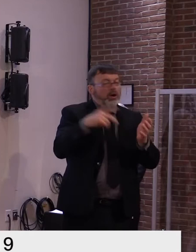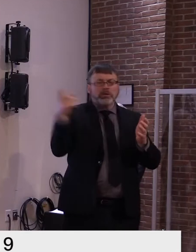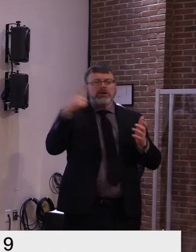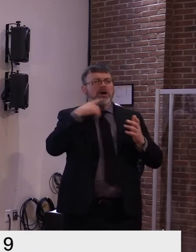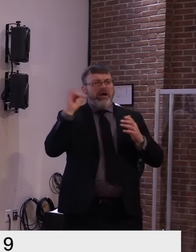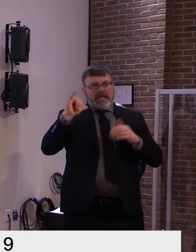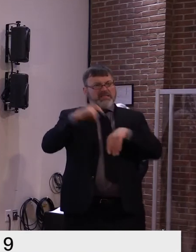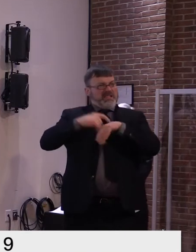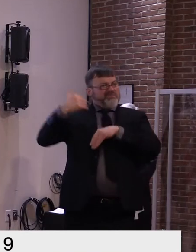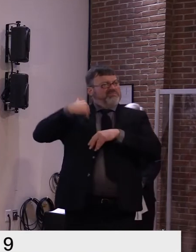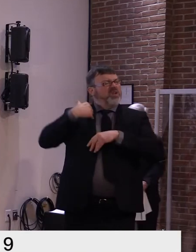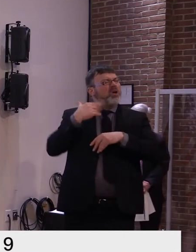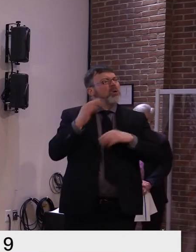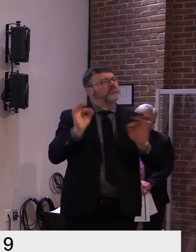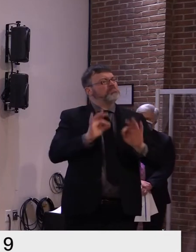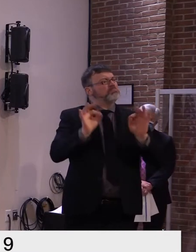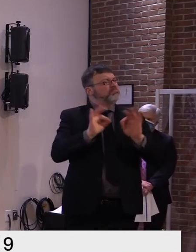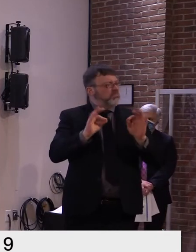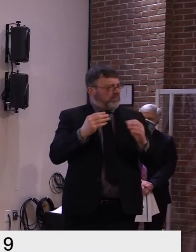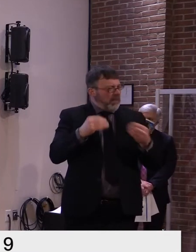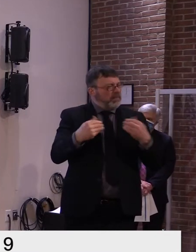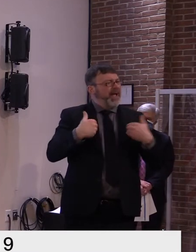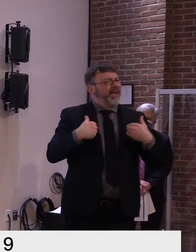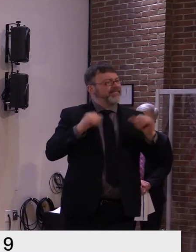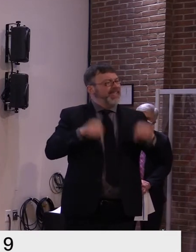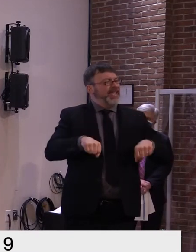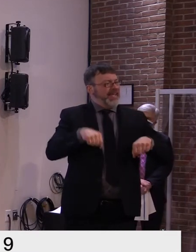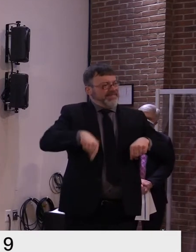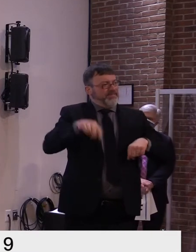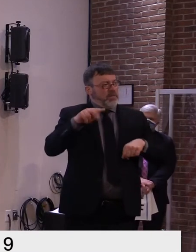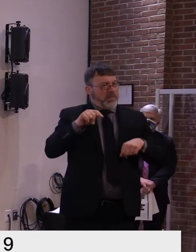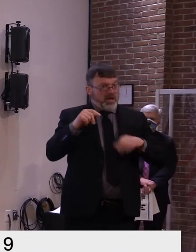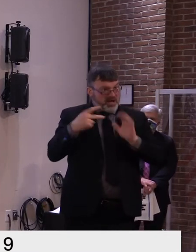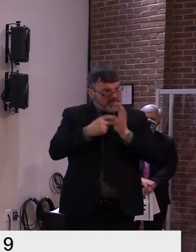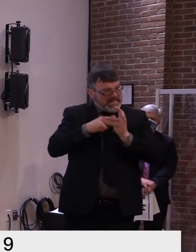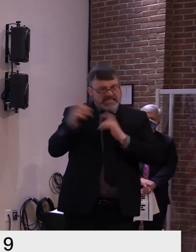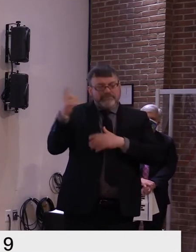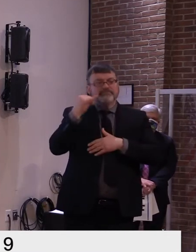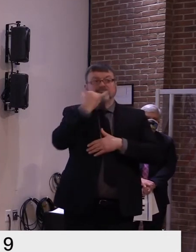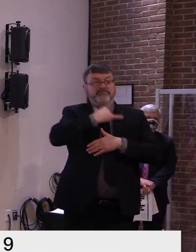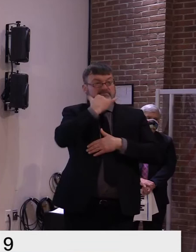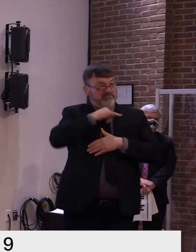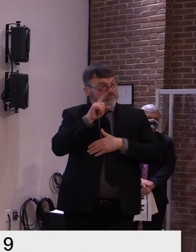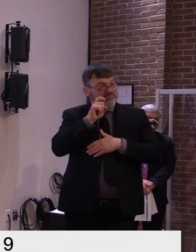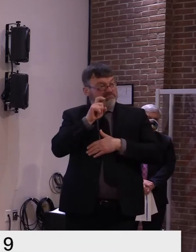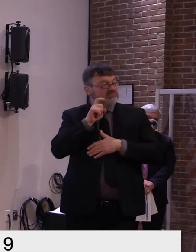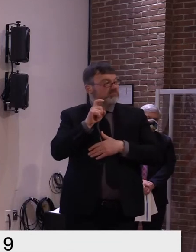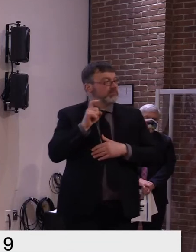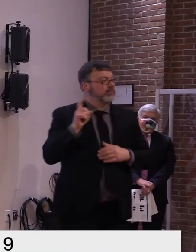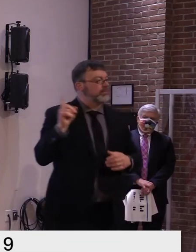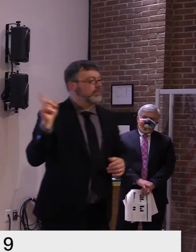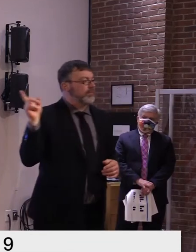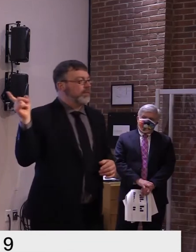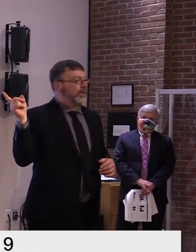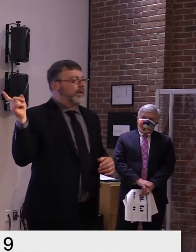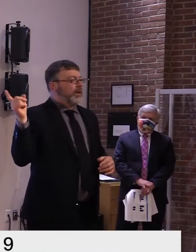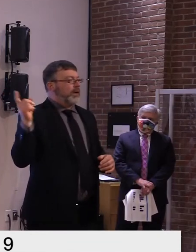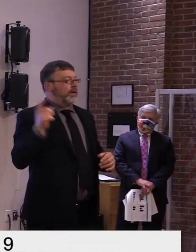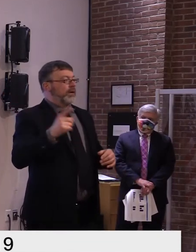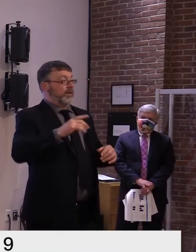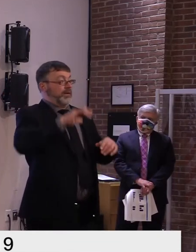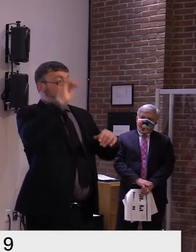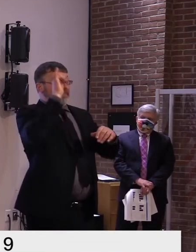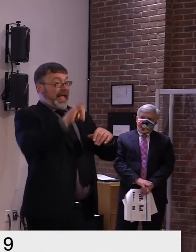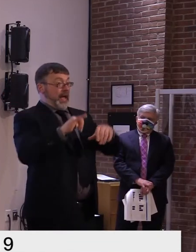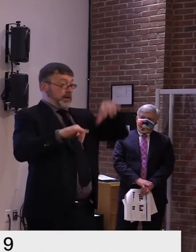now, that has been banned, right? Right, that expired on January 2nd. It'd be premature to try to